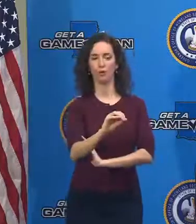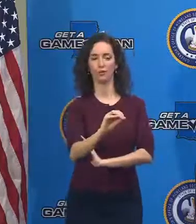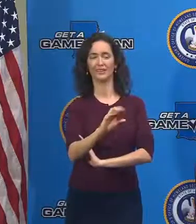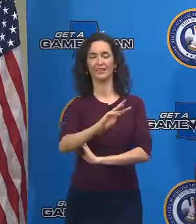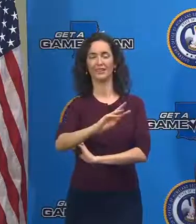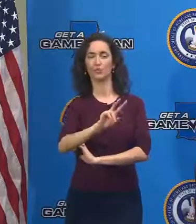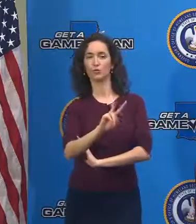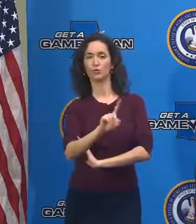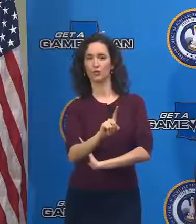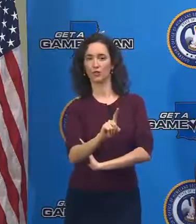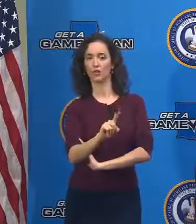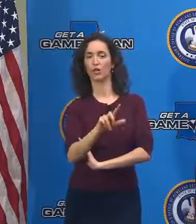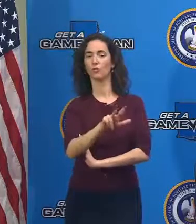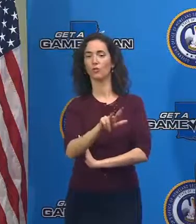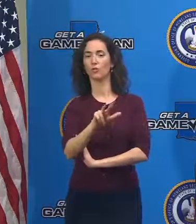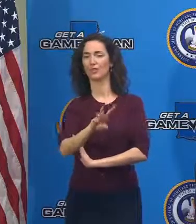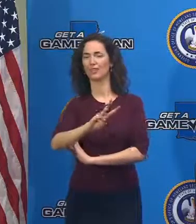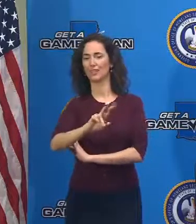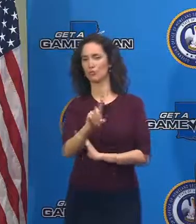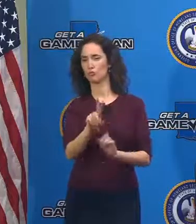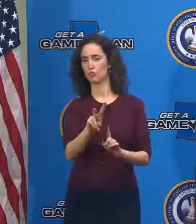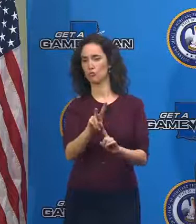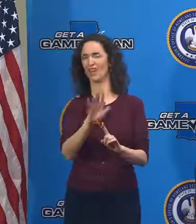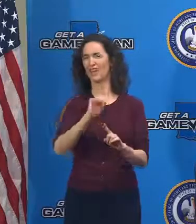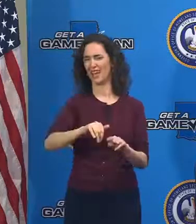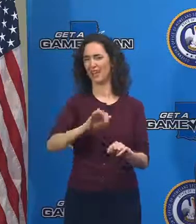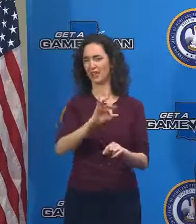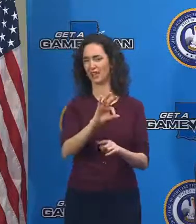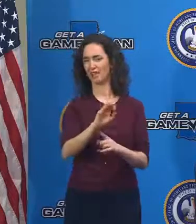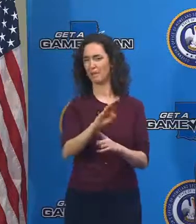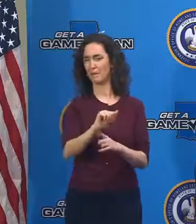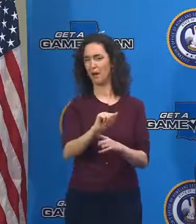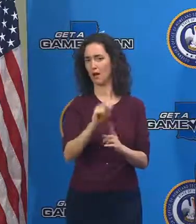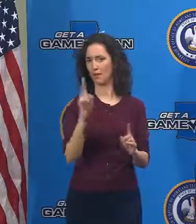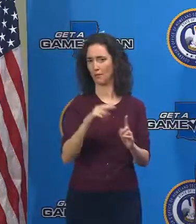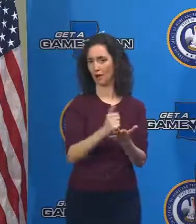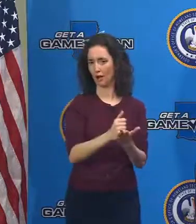800-621-3362 to apply for our assistance, or you can go online to